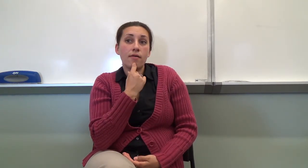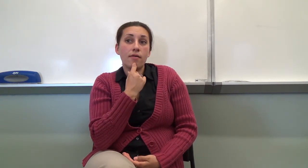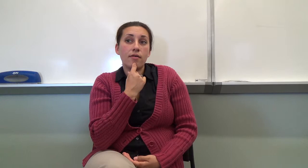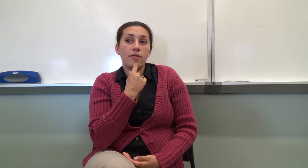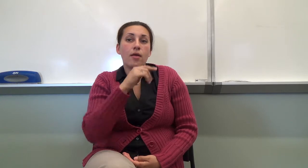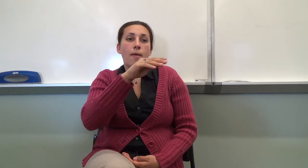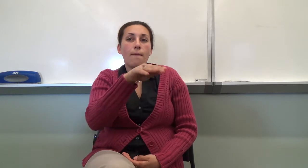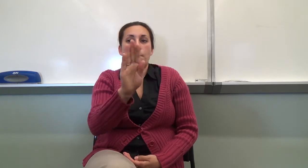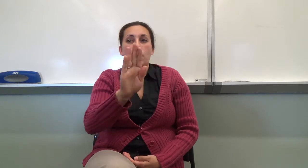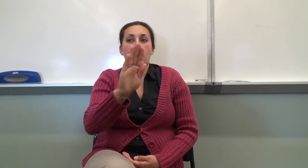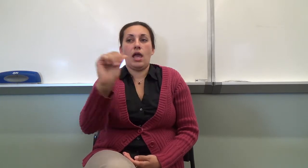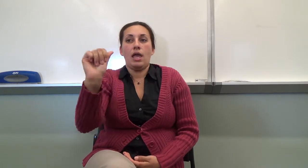BA.